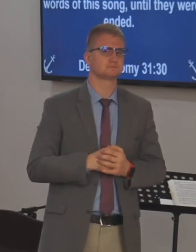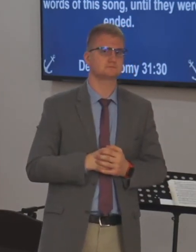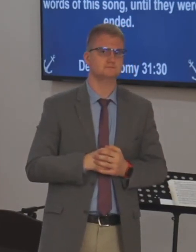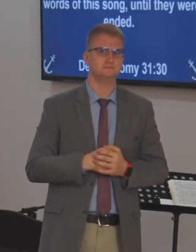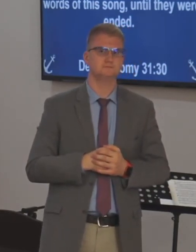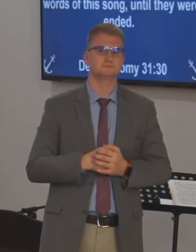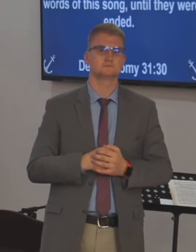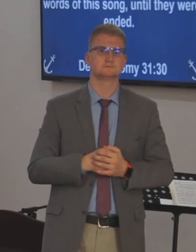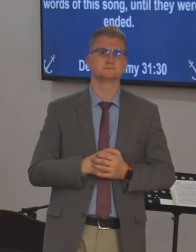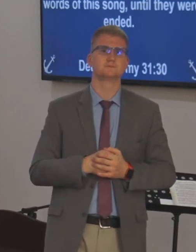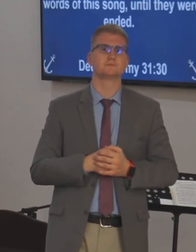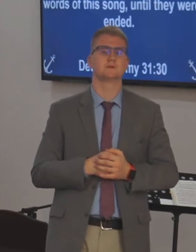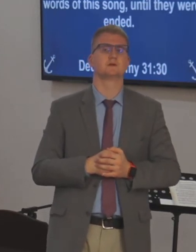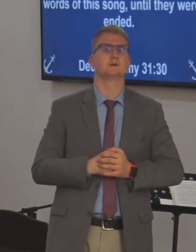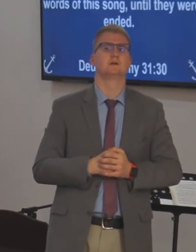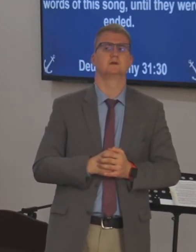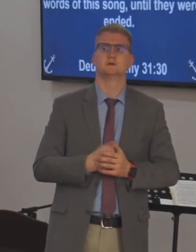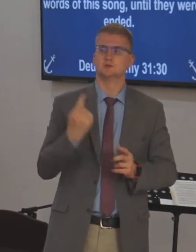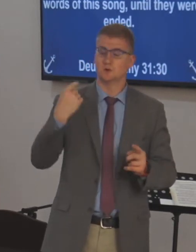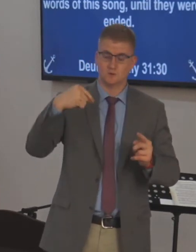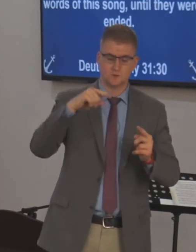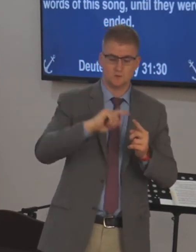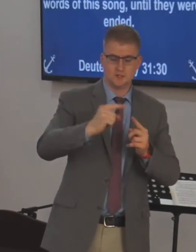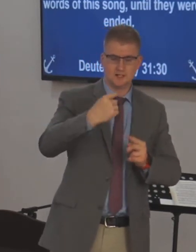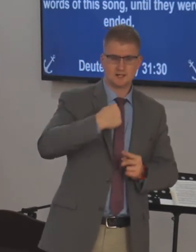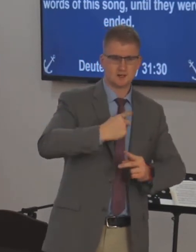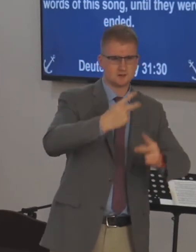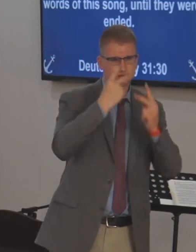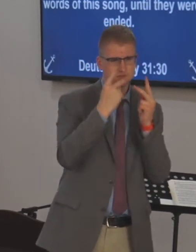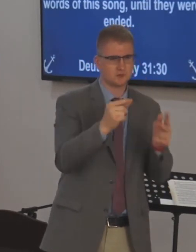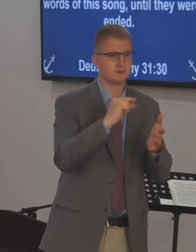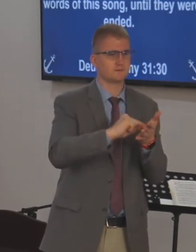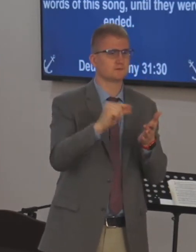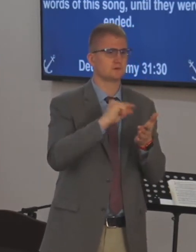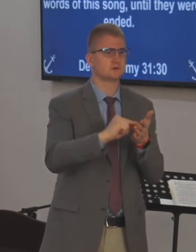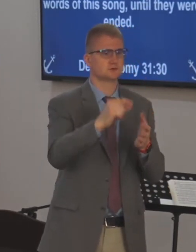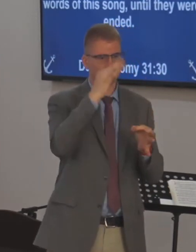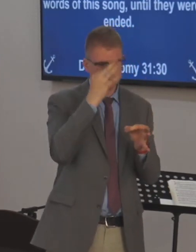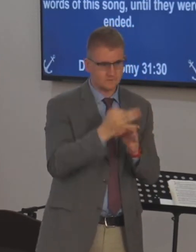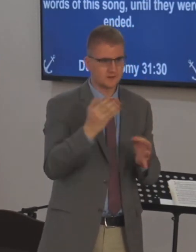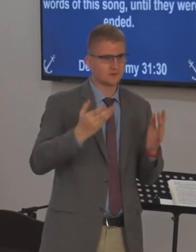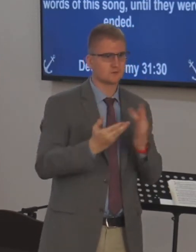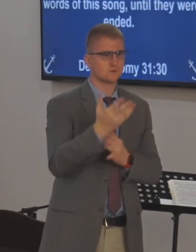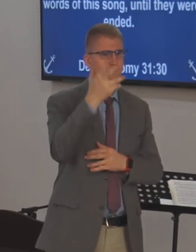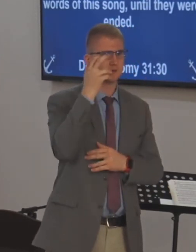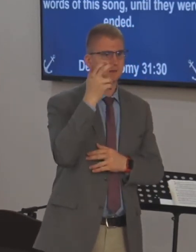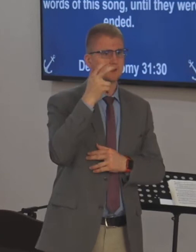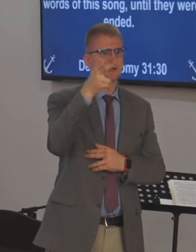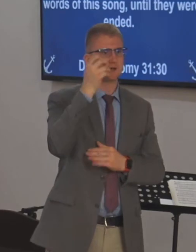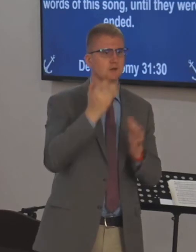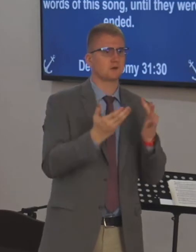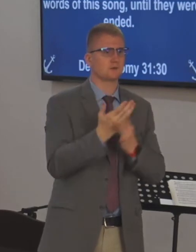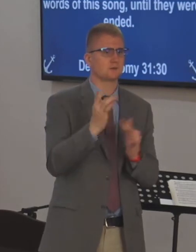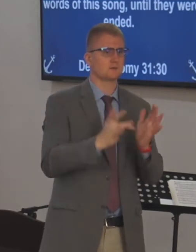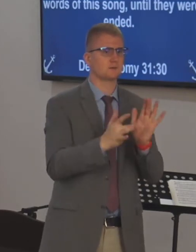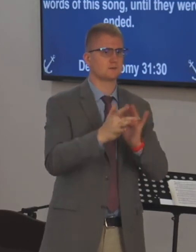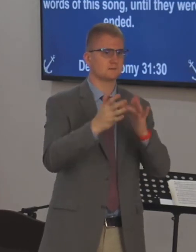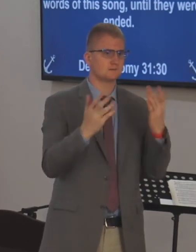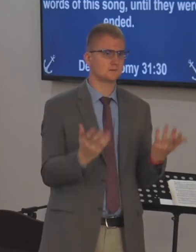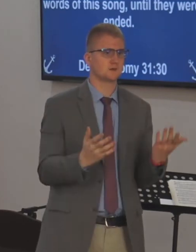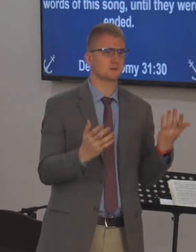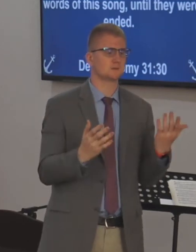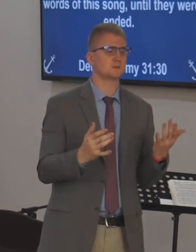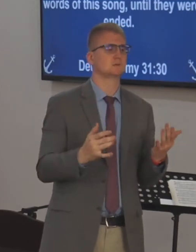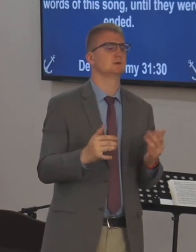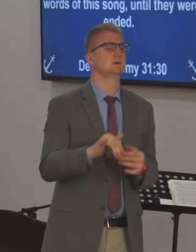that. But when I saw that verse, faith comes by hearing, hearing by the word of God, and then the definition in Hebrews